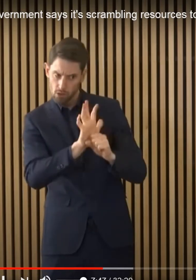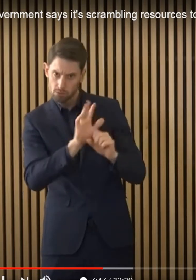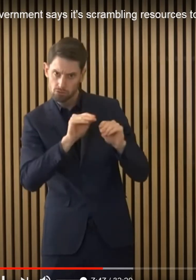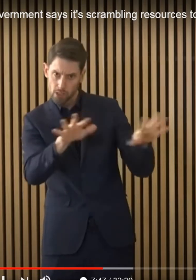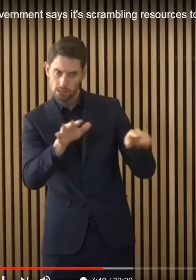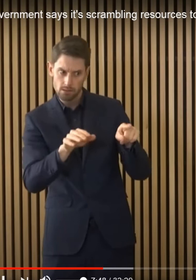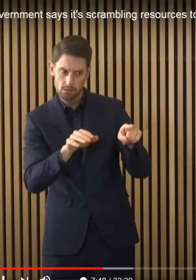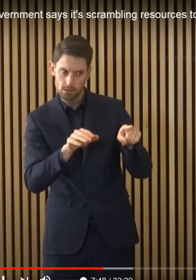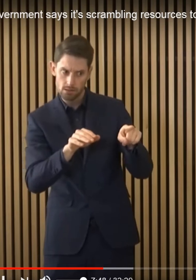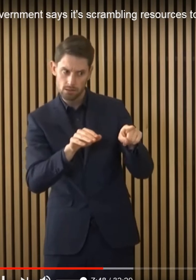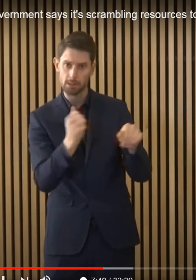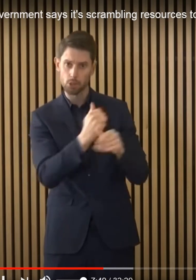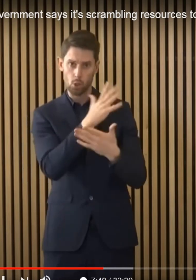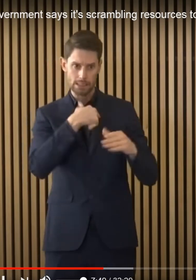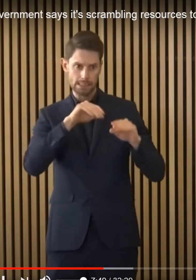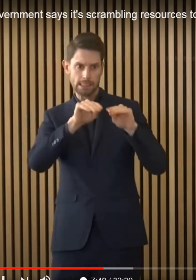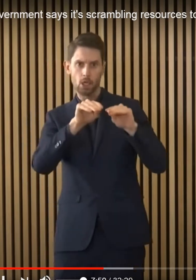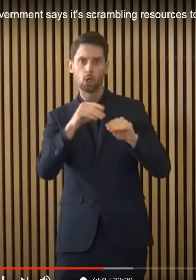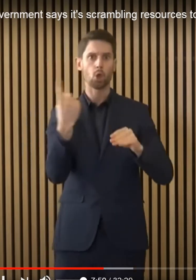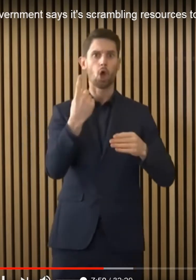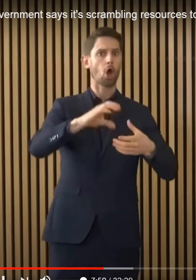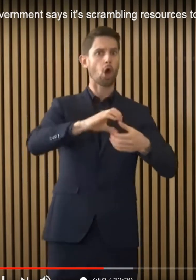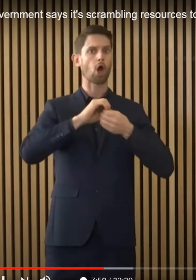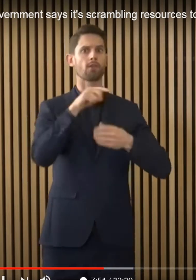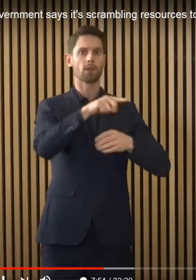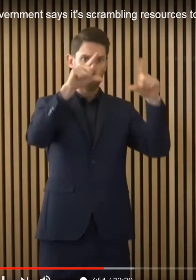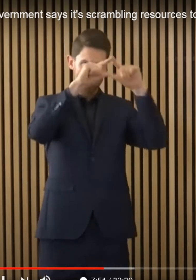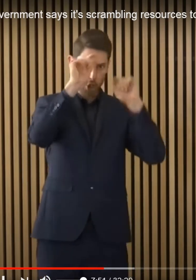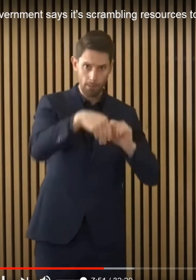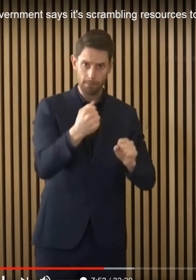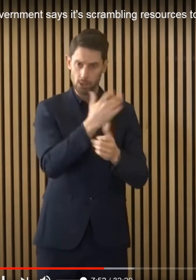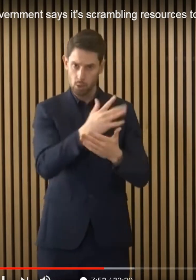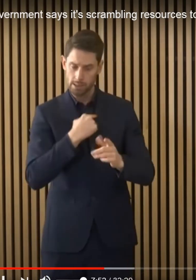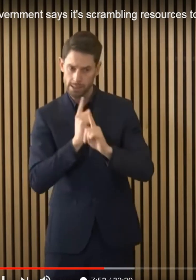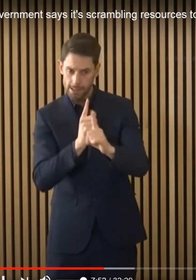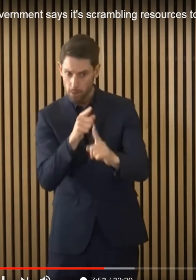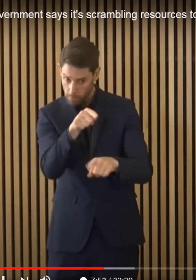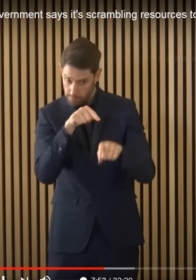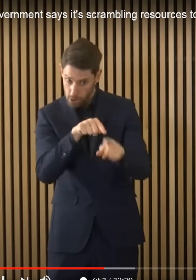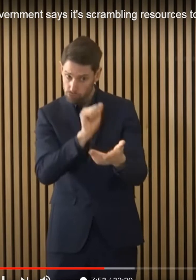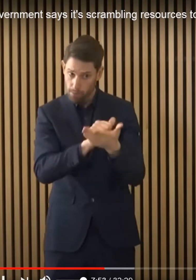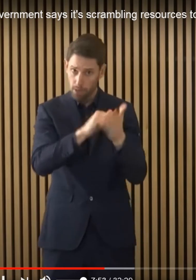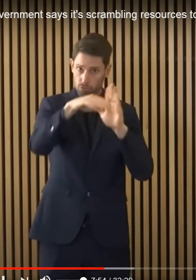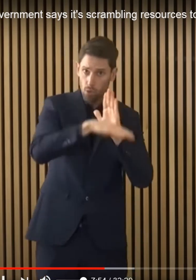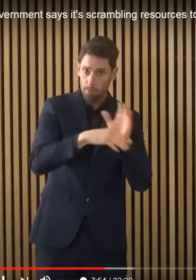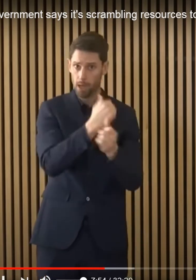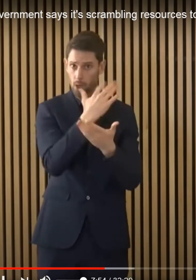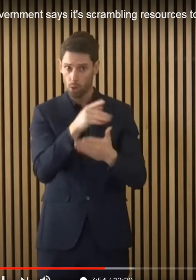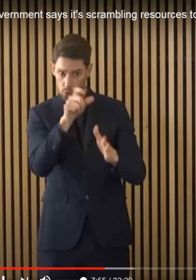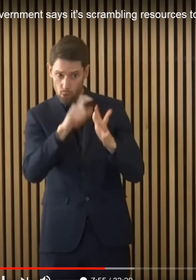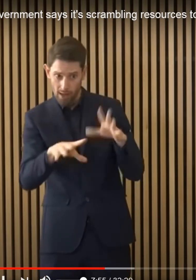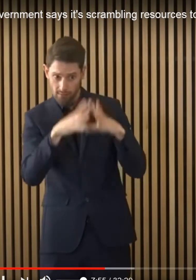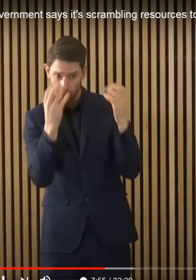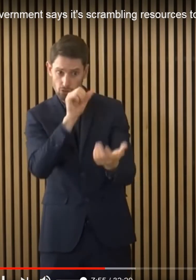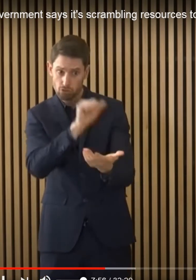decisions to maintain the functionality of that facility, but still with the focus on